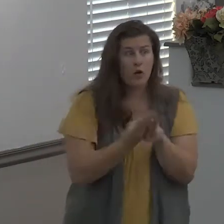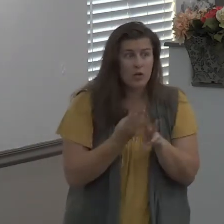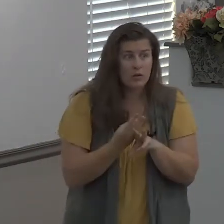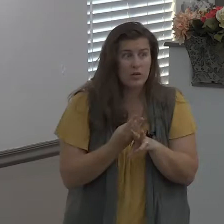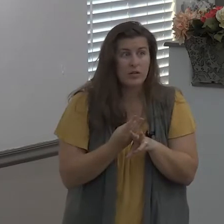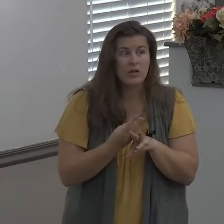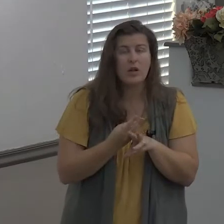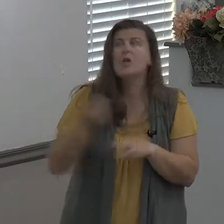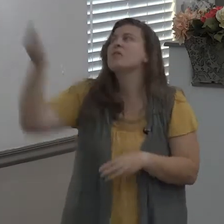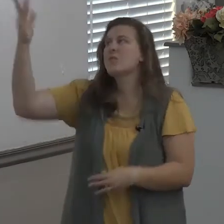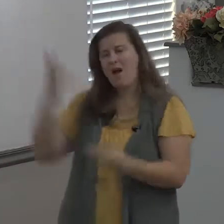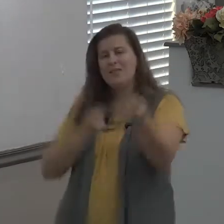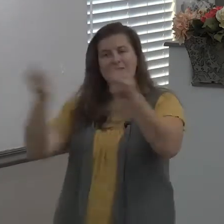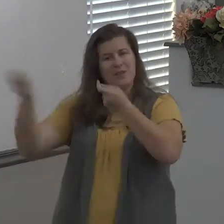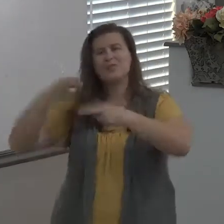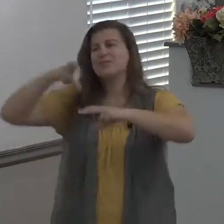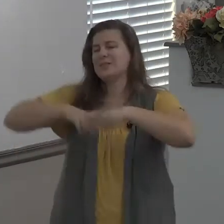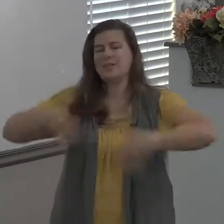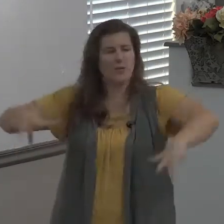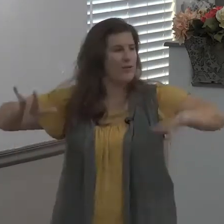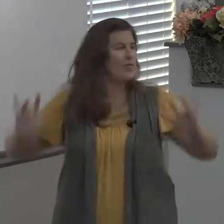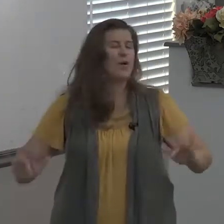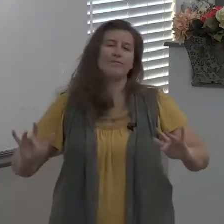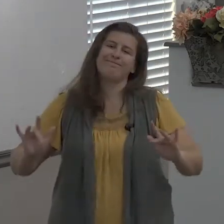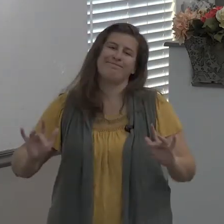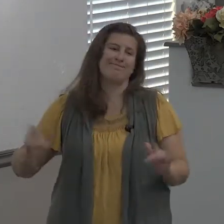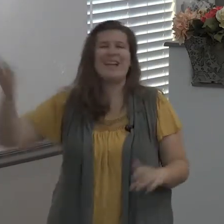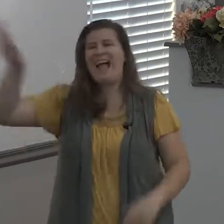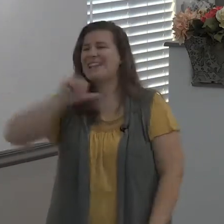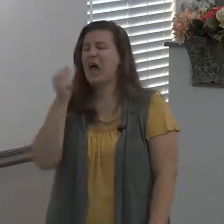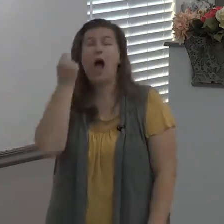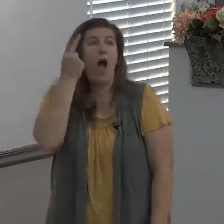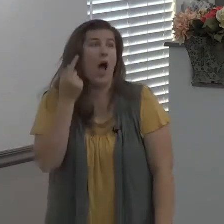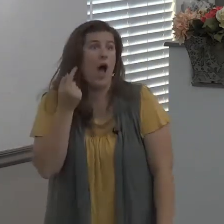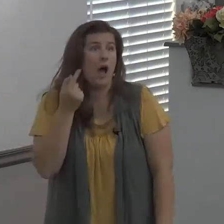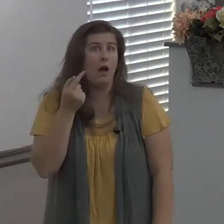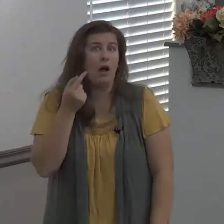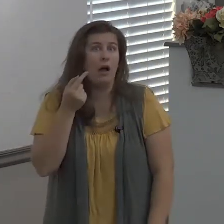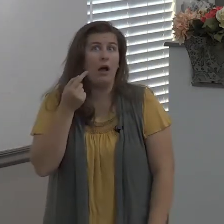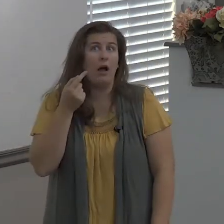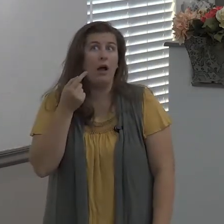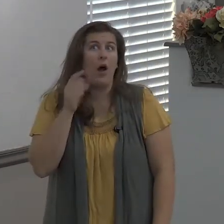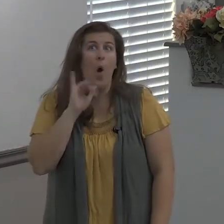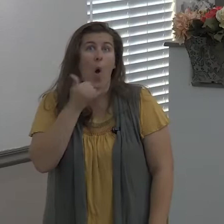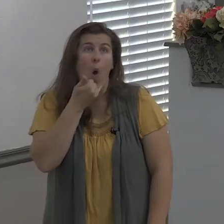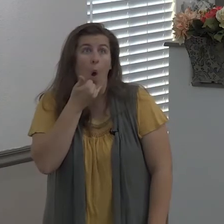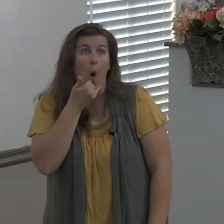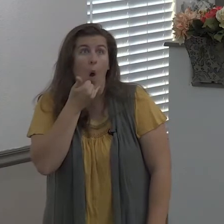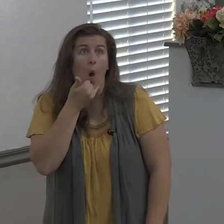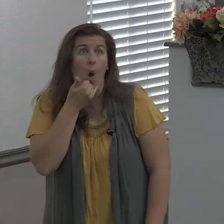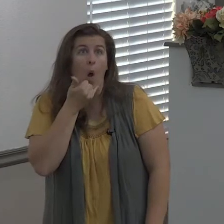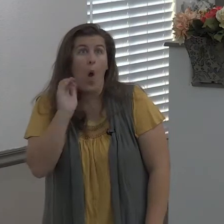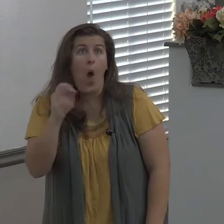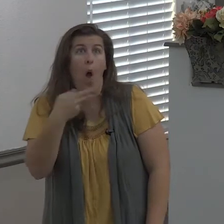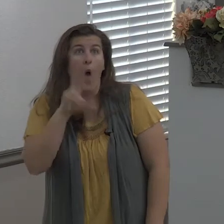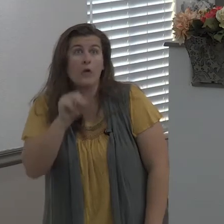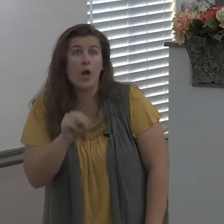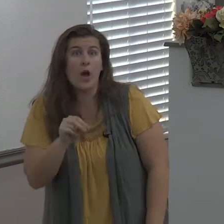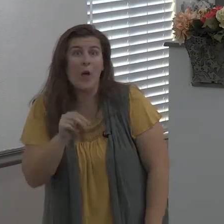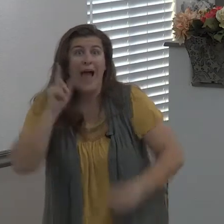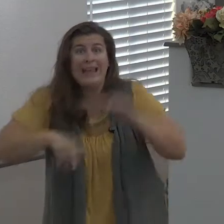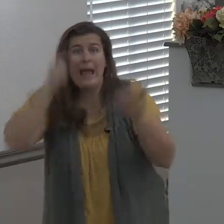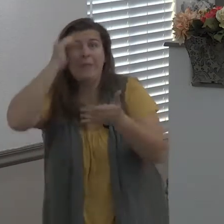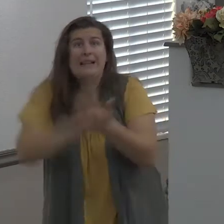the world is coming to, and our God is the one in control of that world. He's seated on the throne. None of this is taken him by